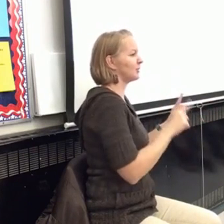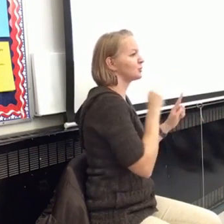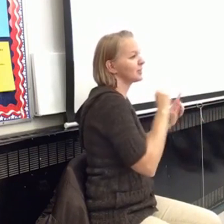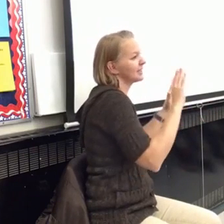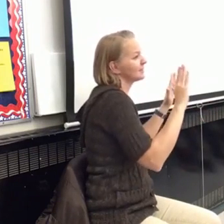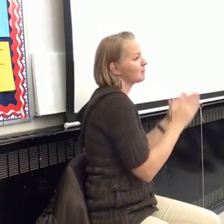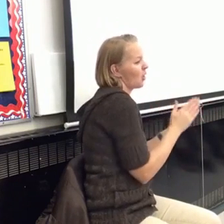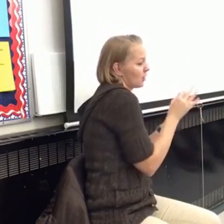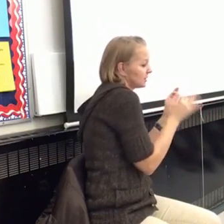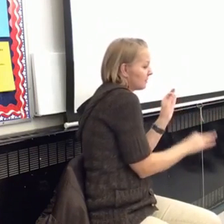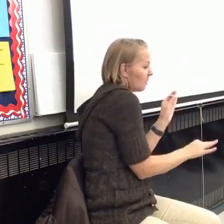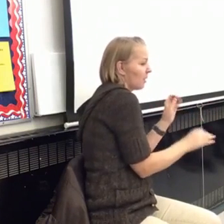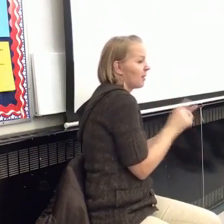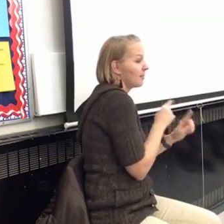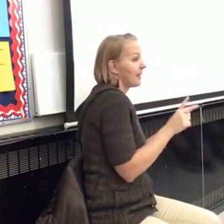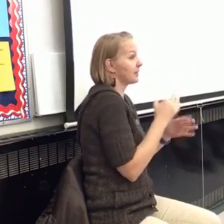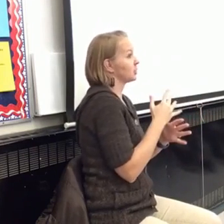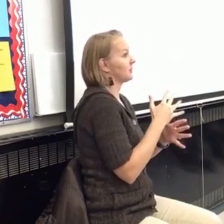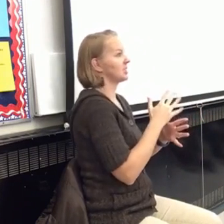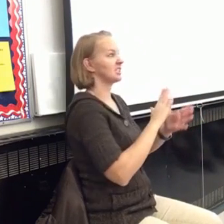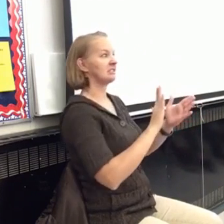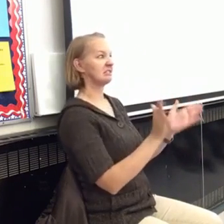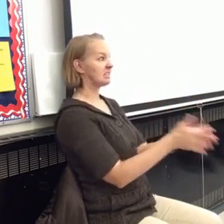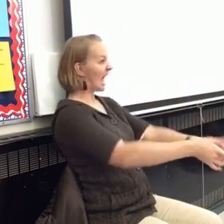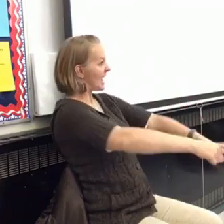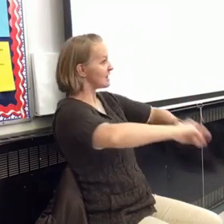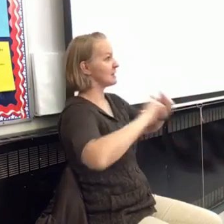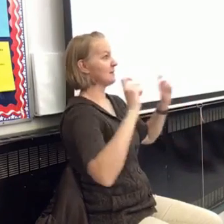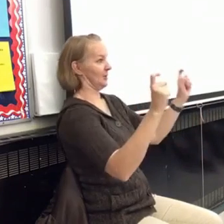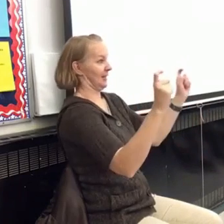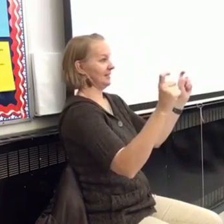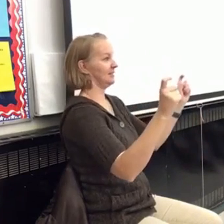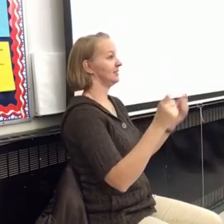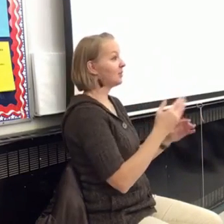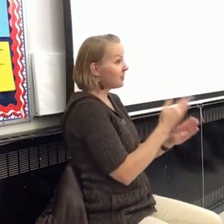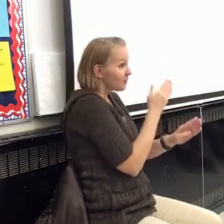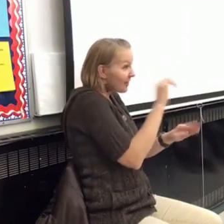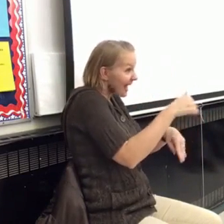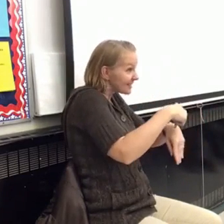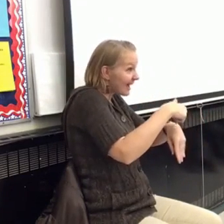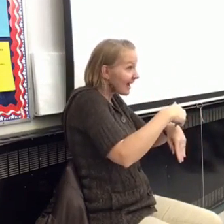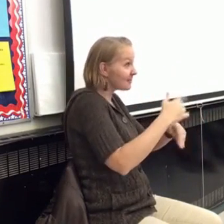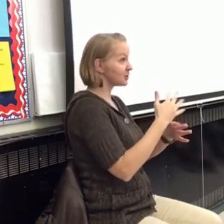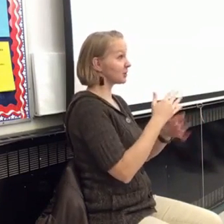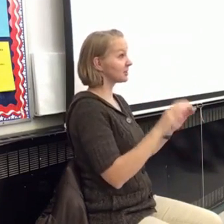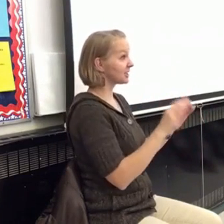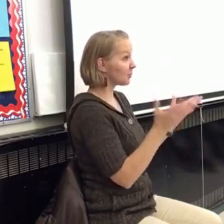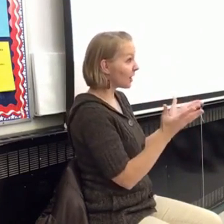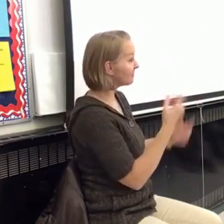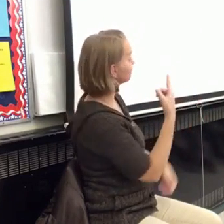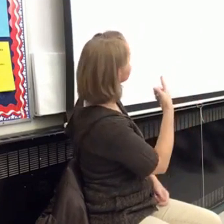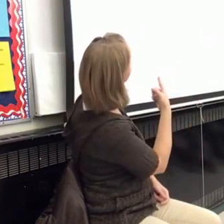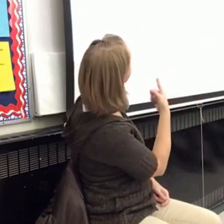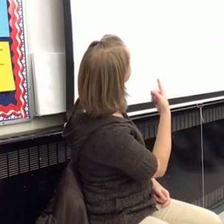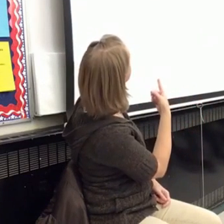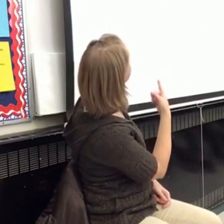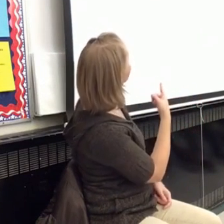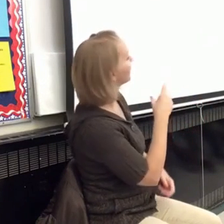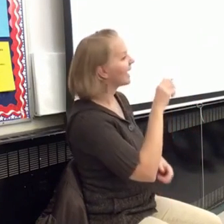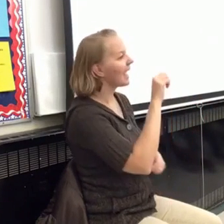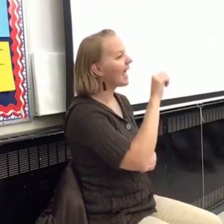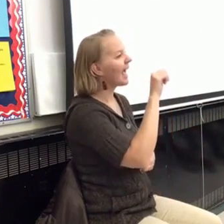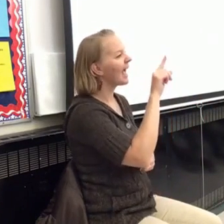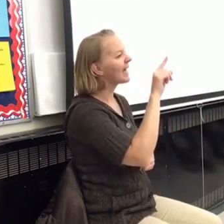very small. But the Germans went all out. Before this time, the Germans did things such as this. So they had an Advent instead of an